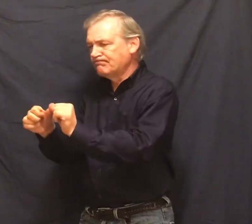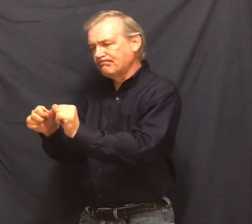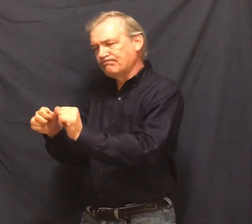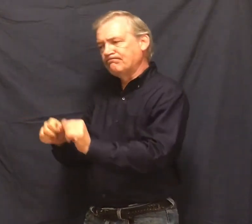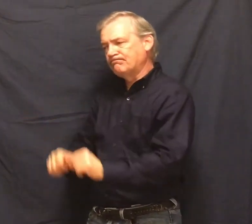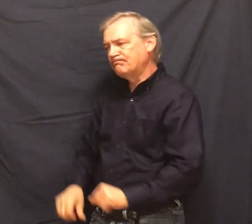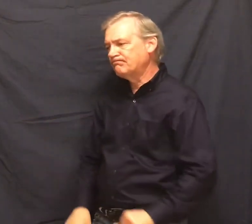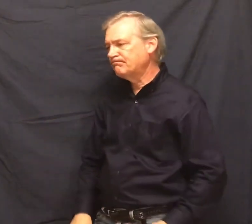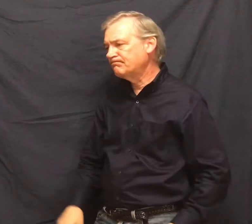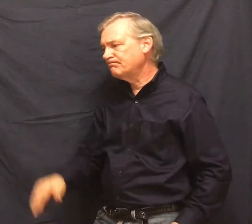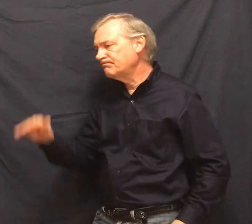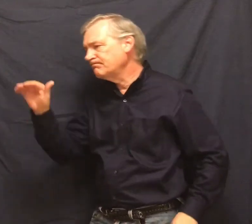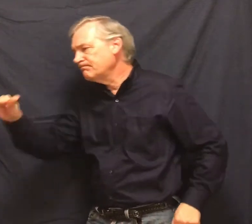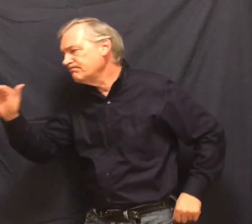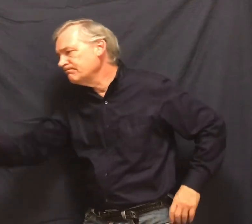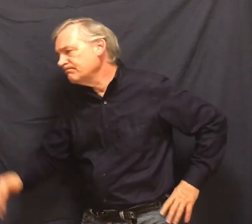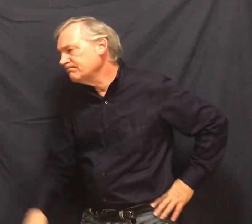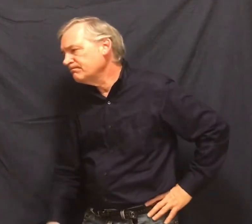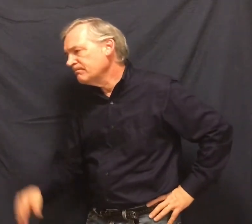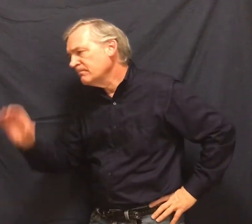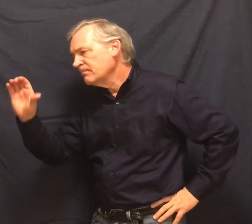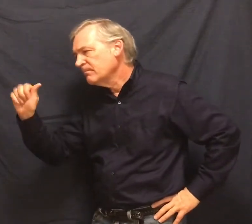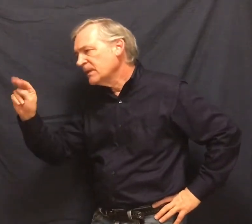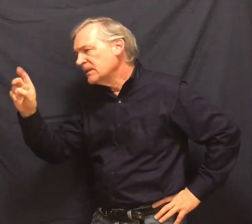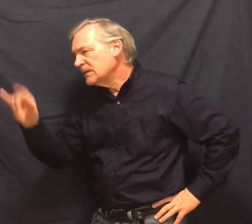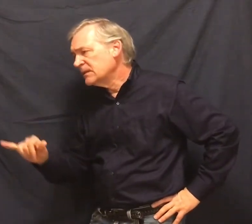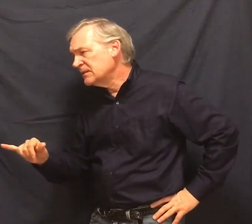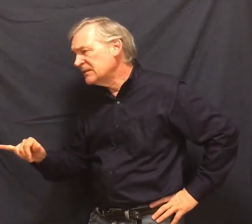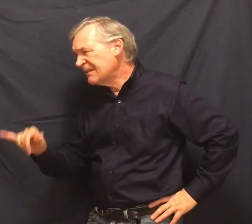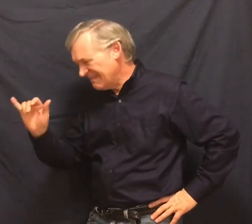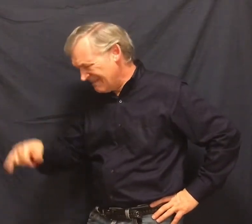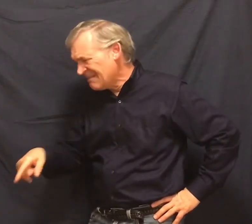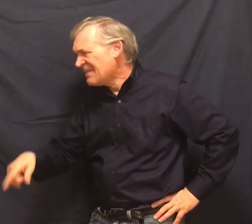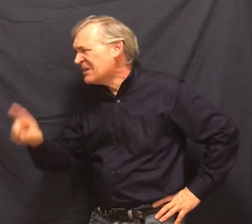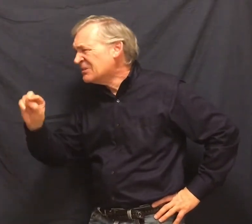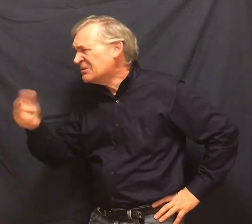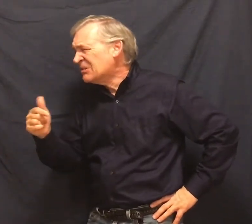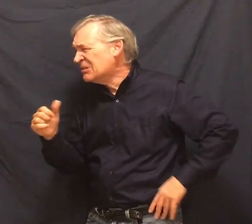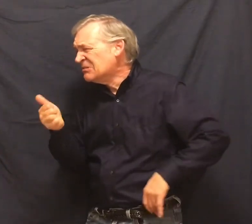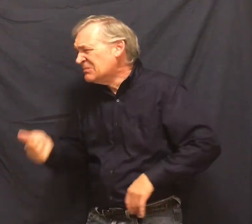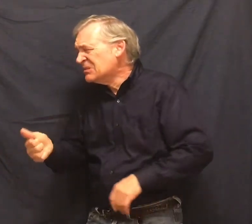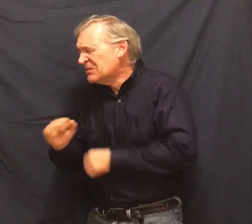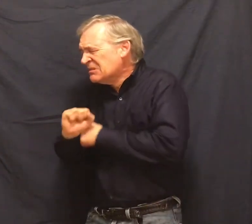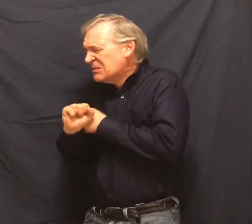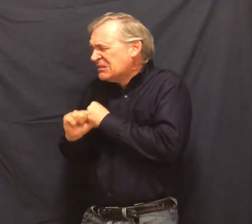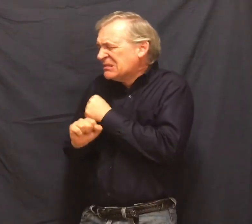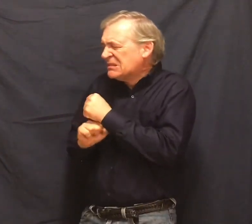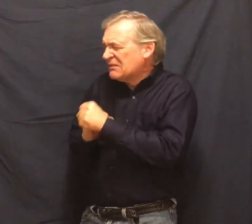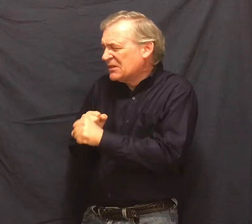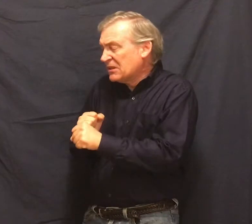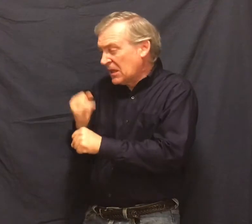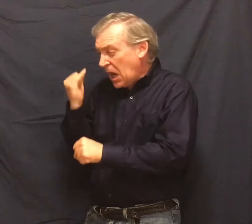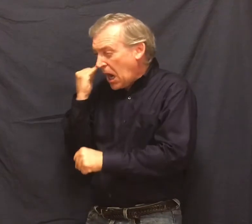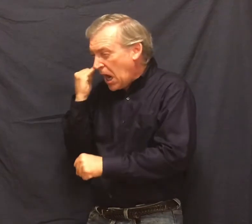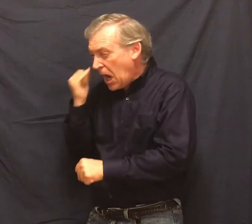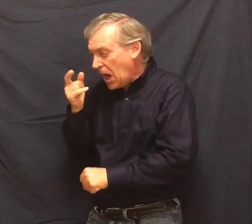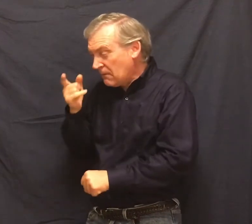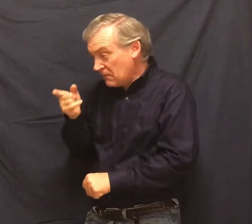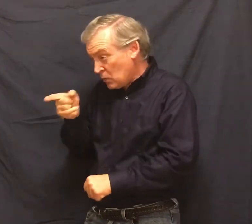Look, Candy, this old dog just suffers himself all the time. If you was to take him out and shoot him right in the back of the head,